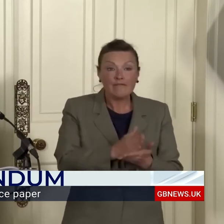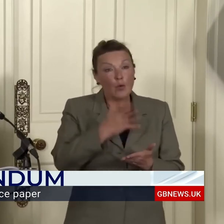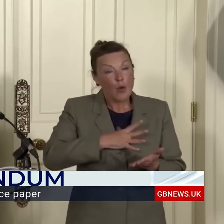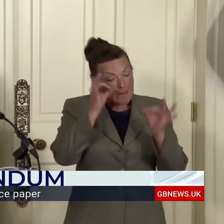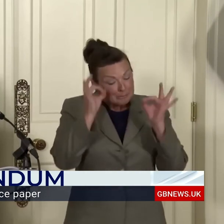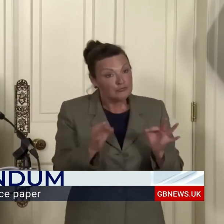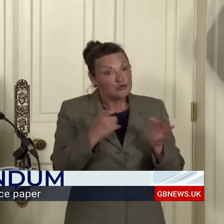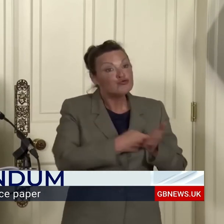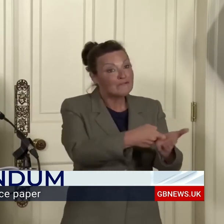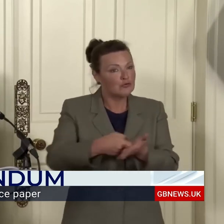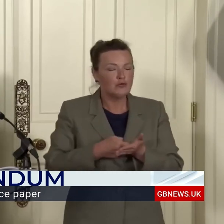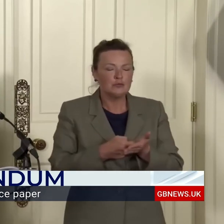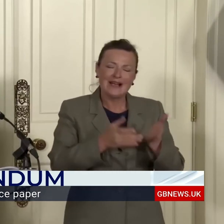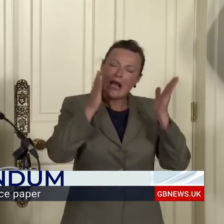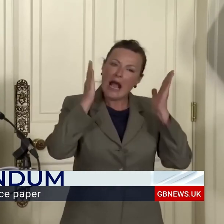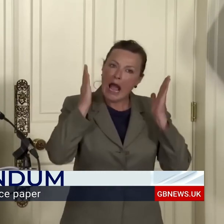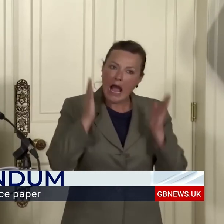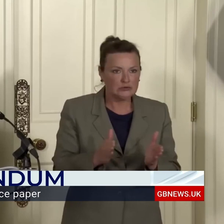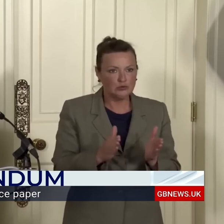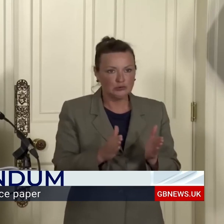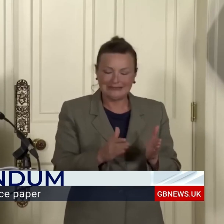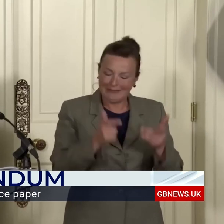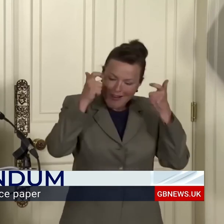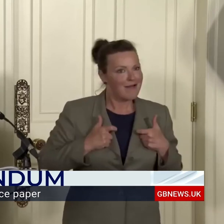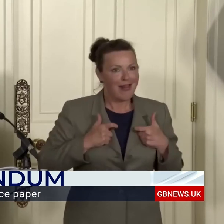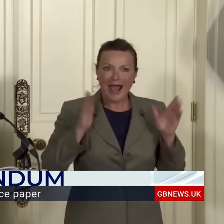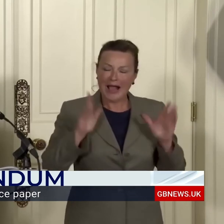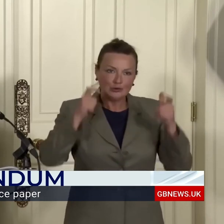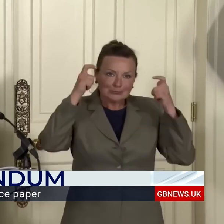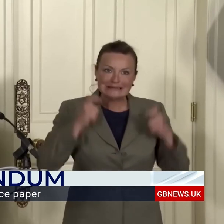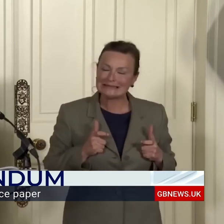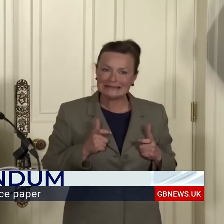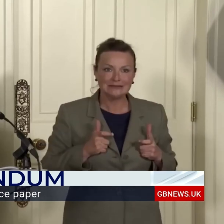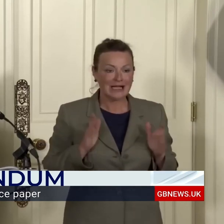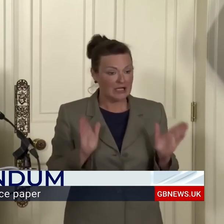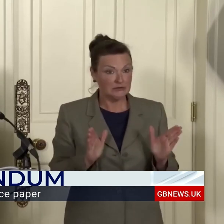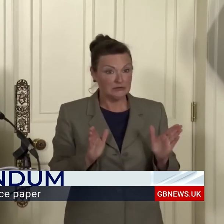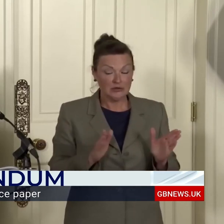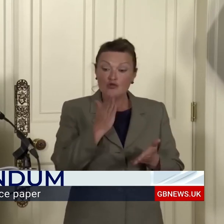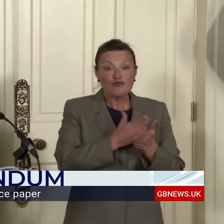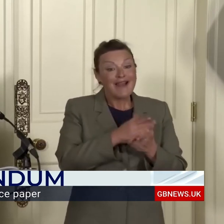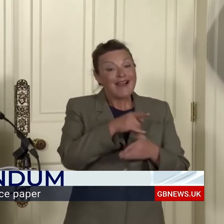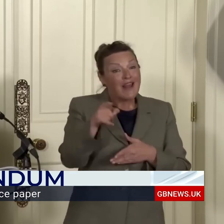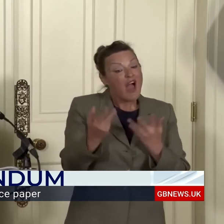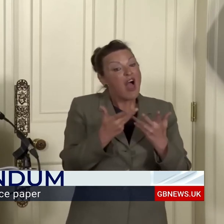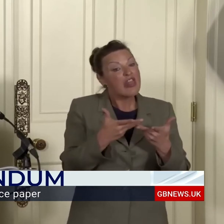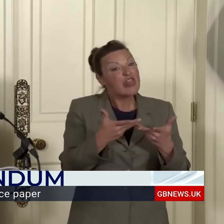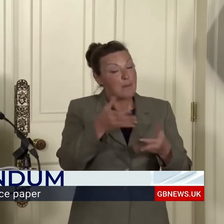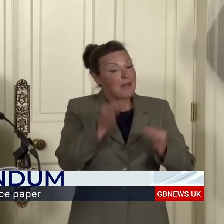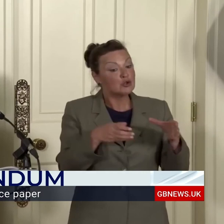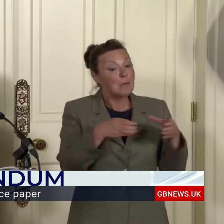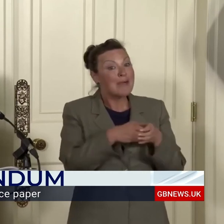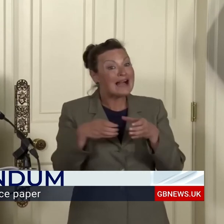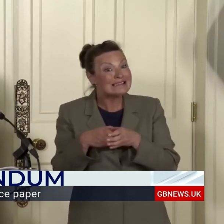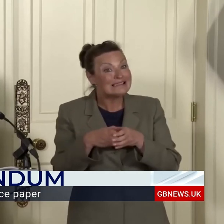she lost one not even a decade ago. Well, frankly, it doesn't seem the polling has changed a jot. If anything, it's less in